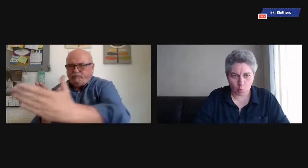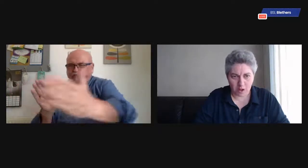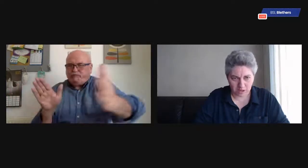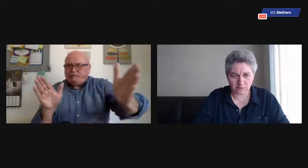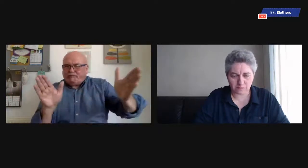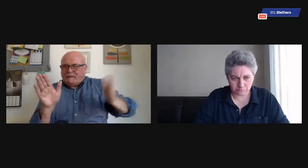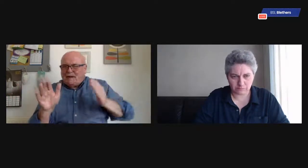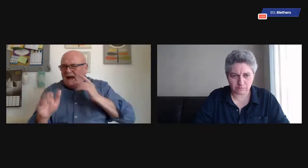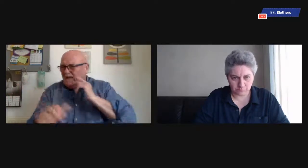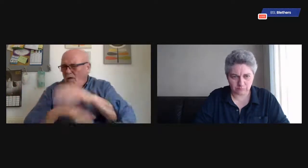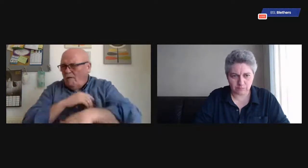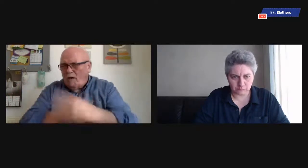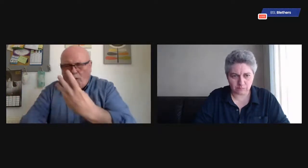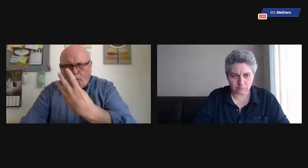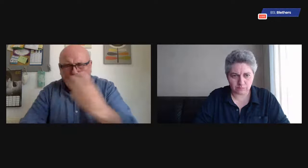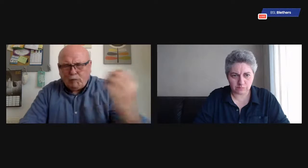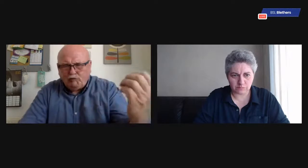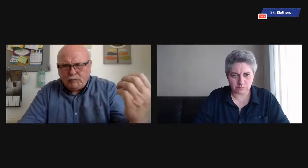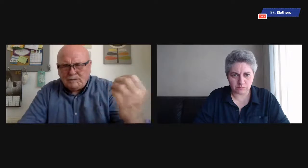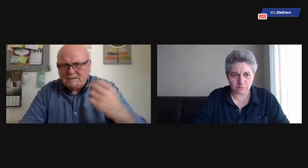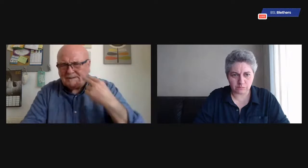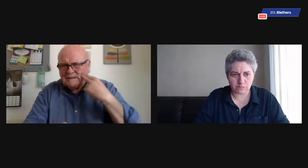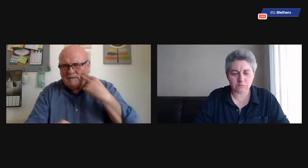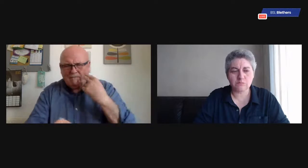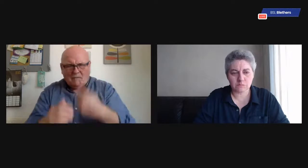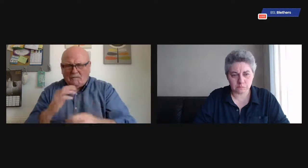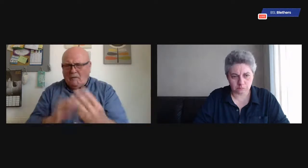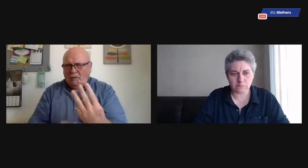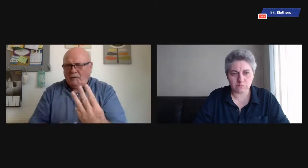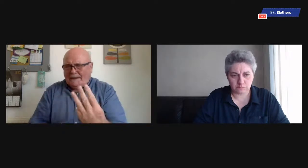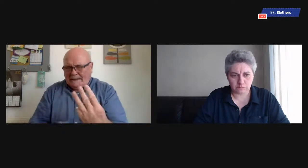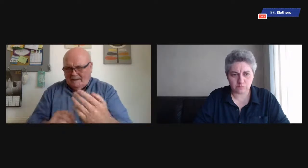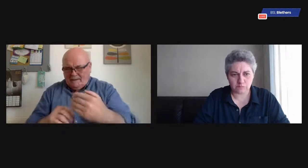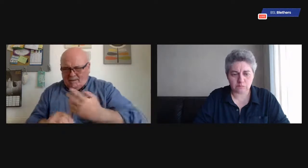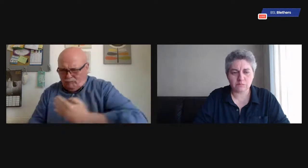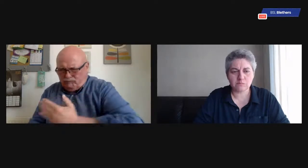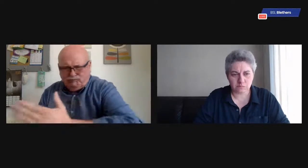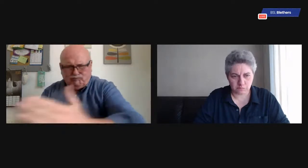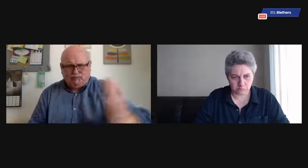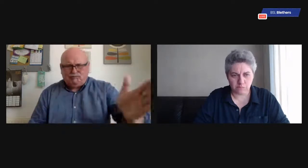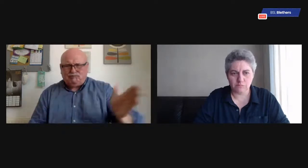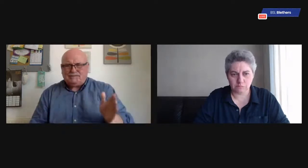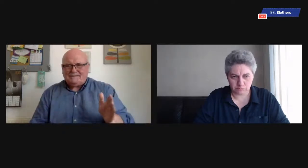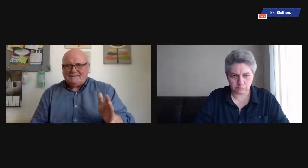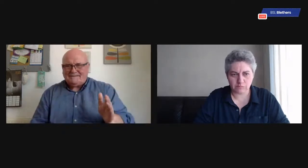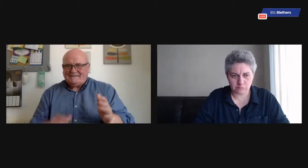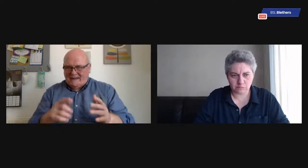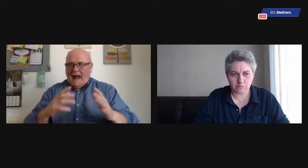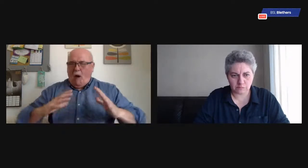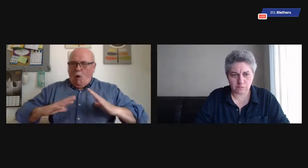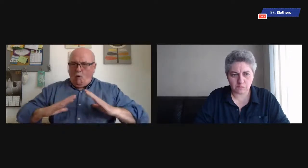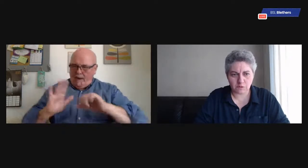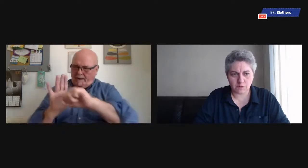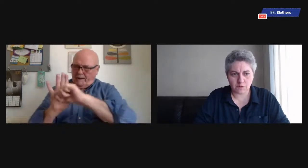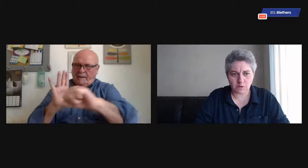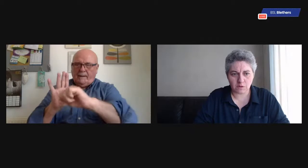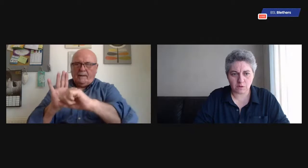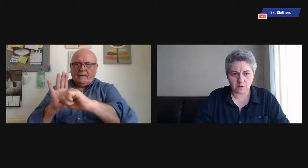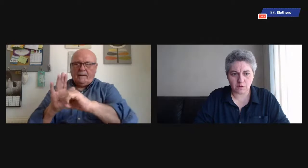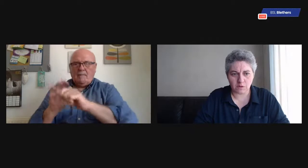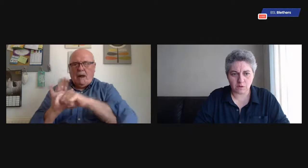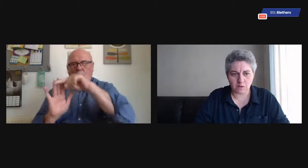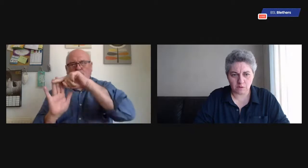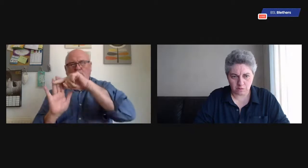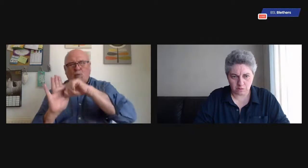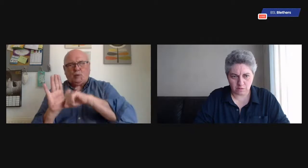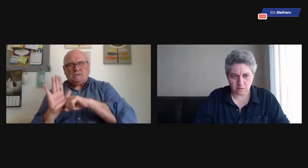this service that was set up is not just for deaf people. There's lots of other groups of